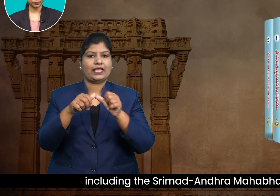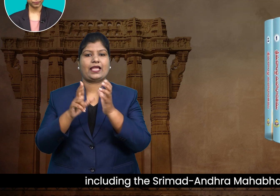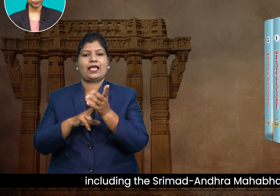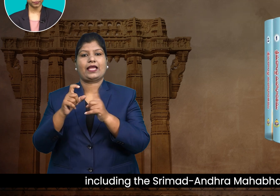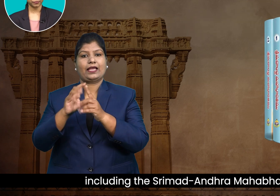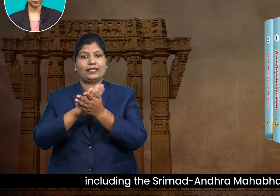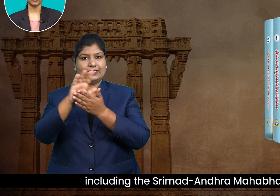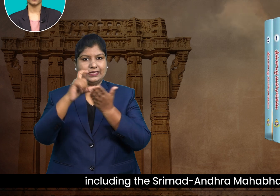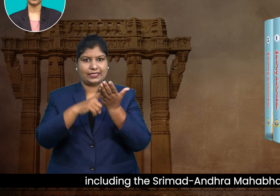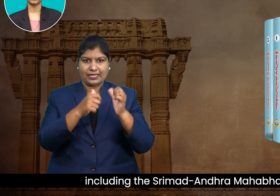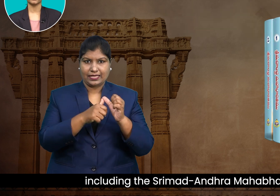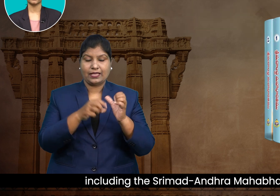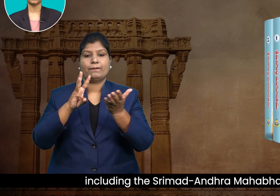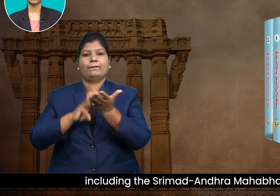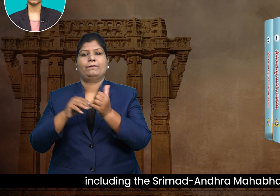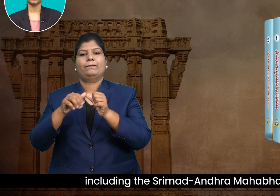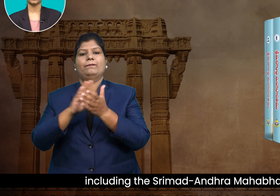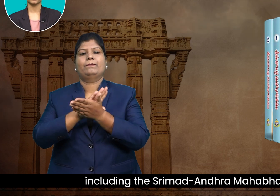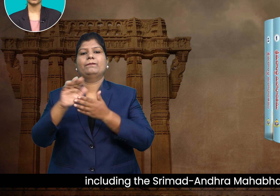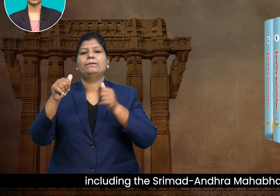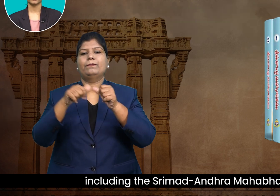Mahabharatam,